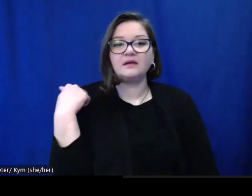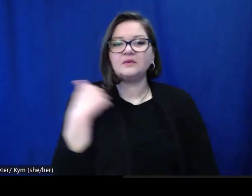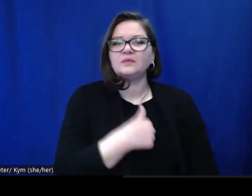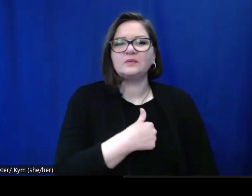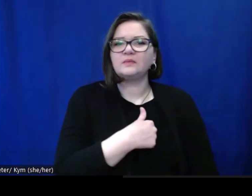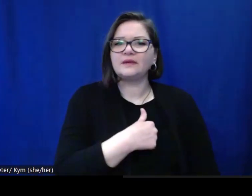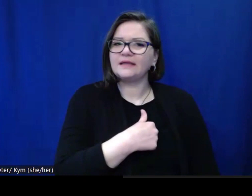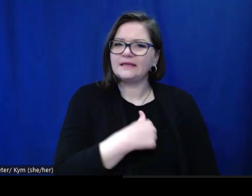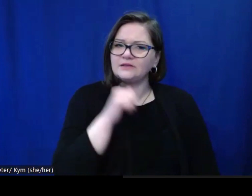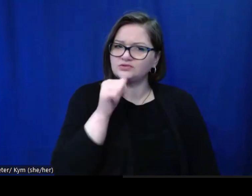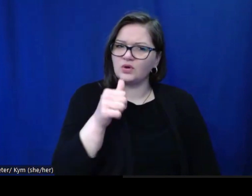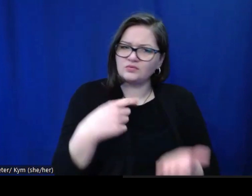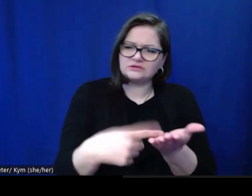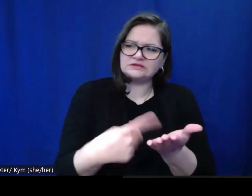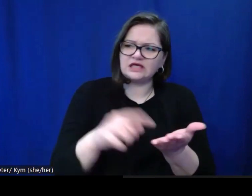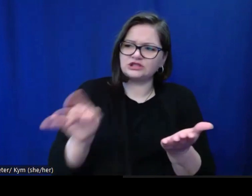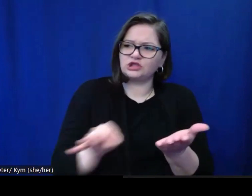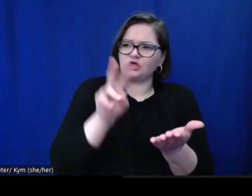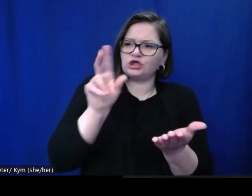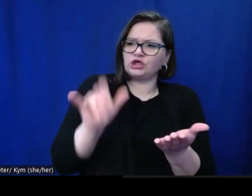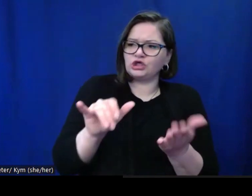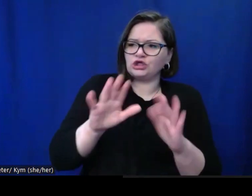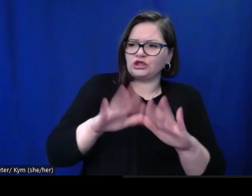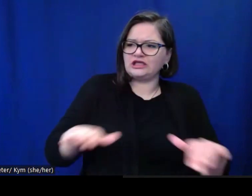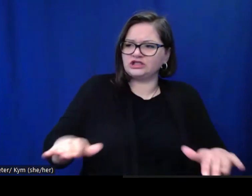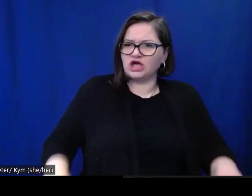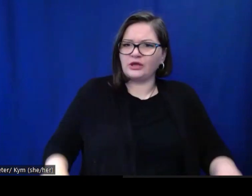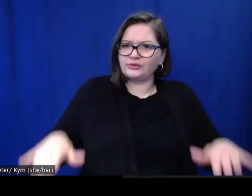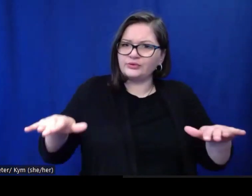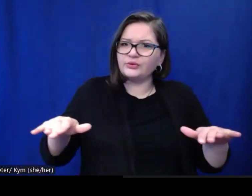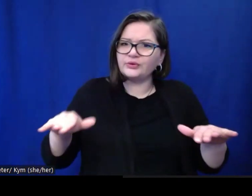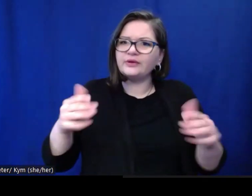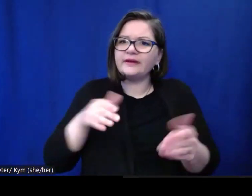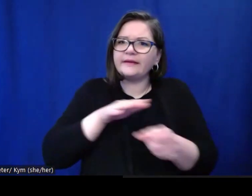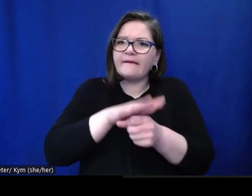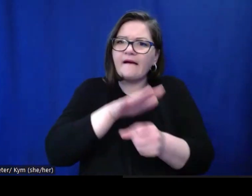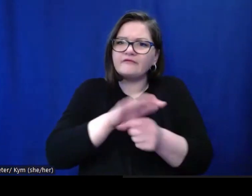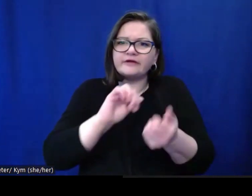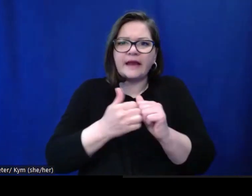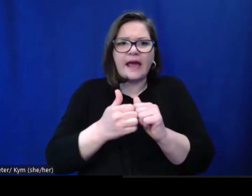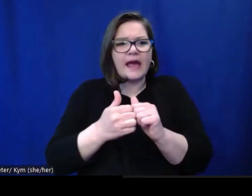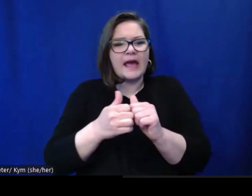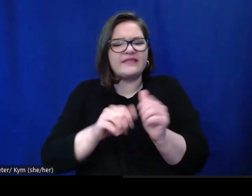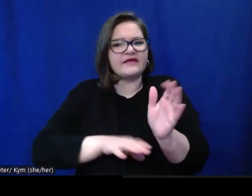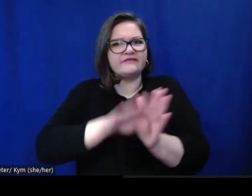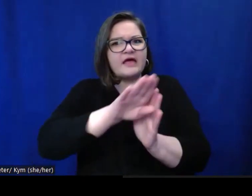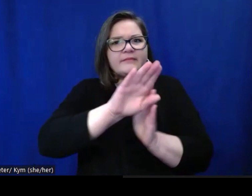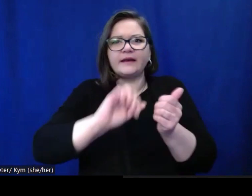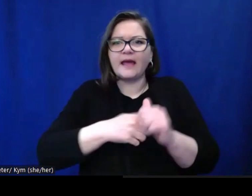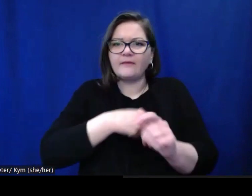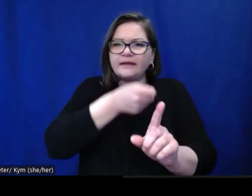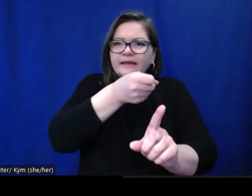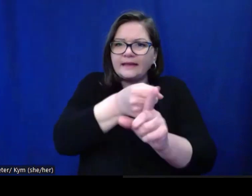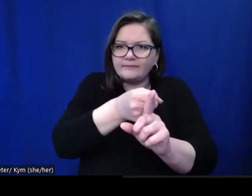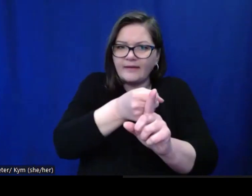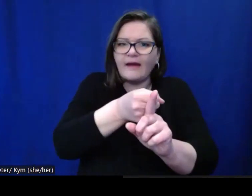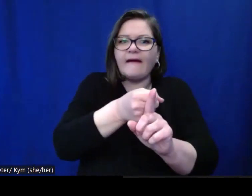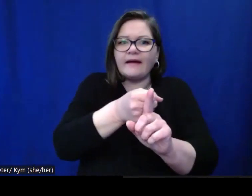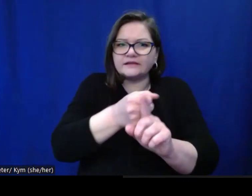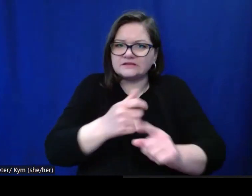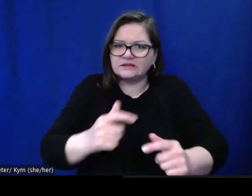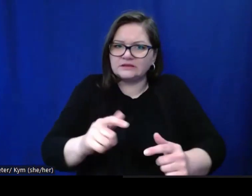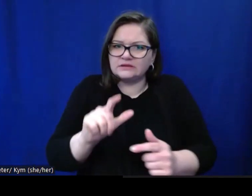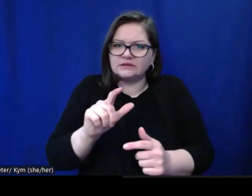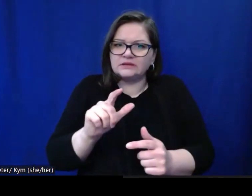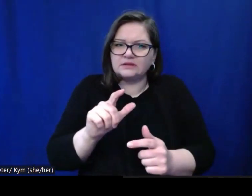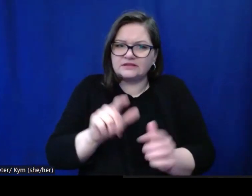about early childhood and how it impacts development throughout the lifespan. So when I was asked to speak on this